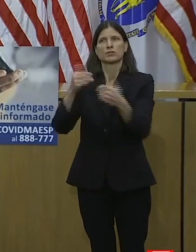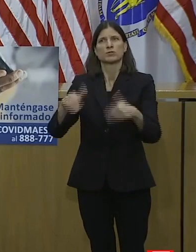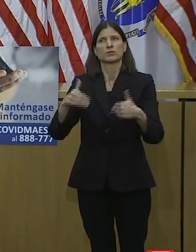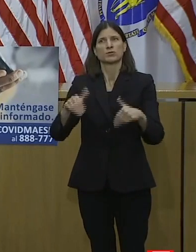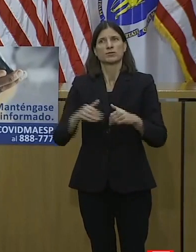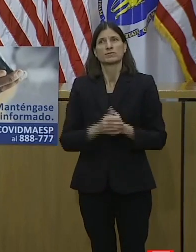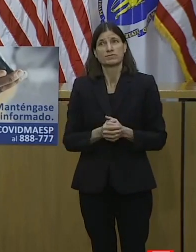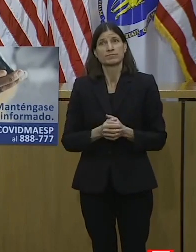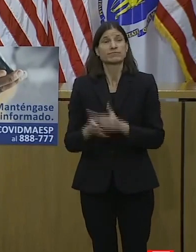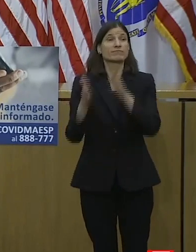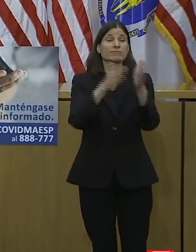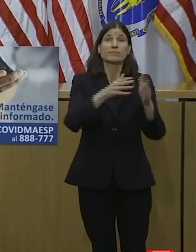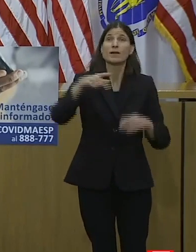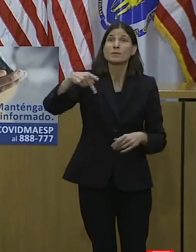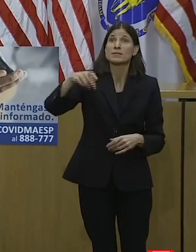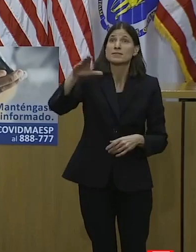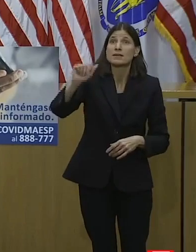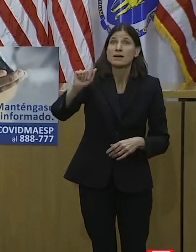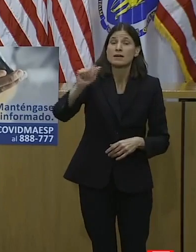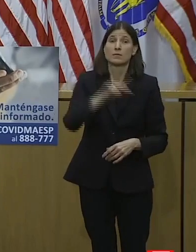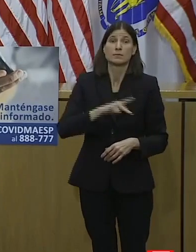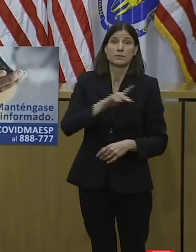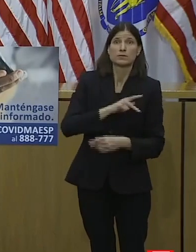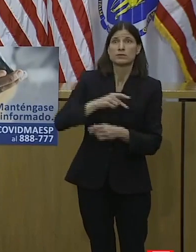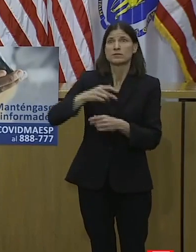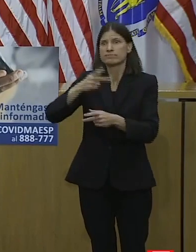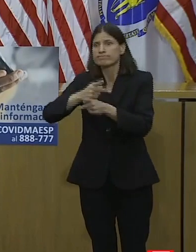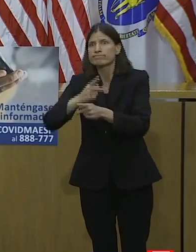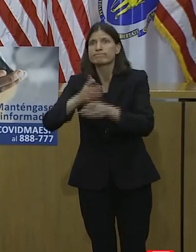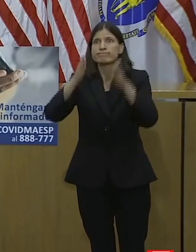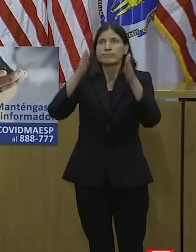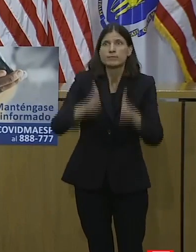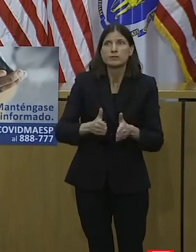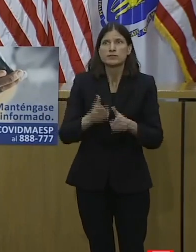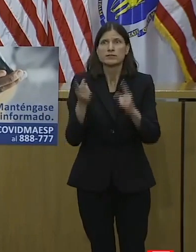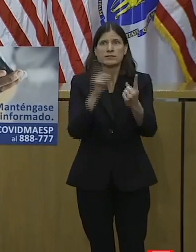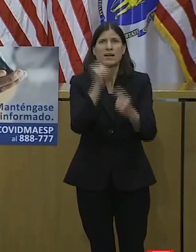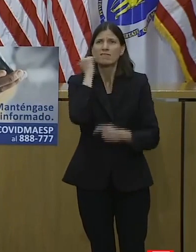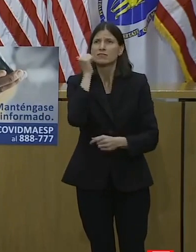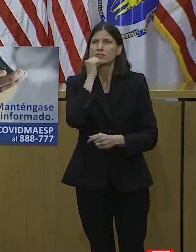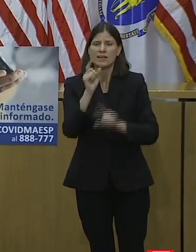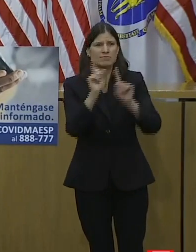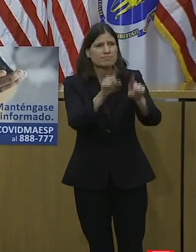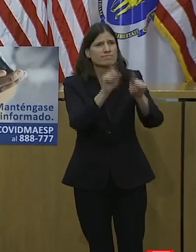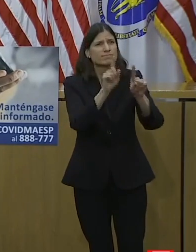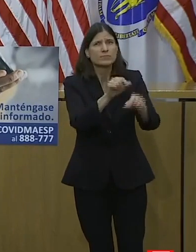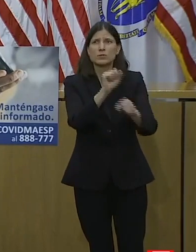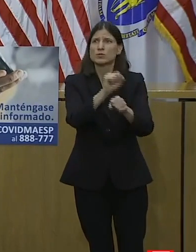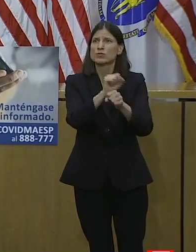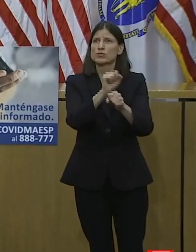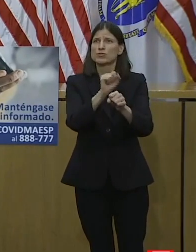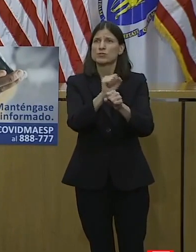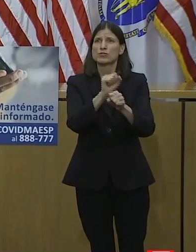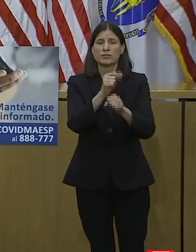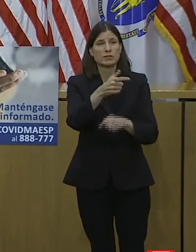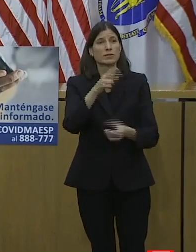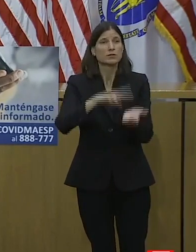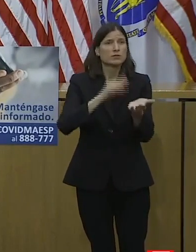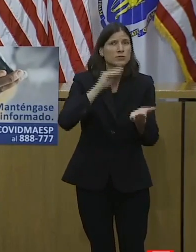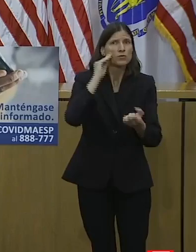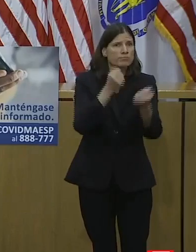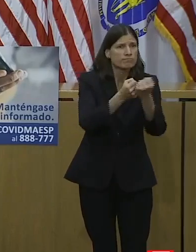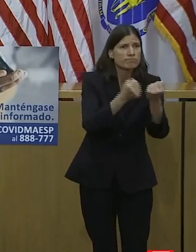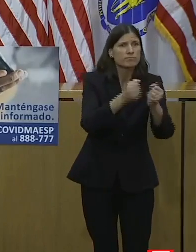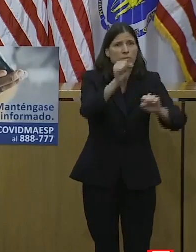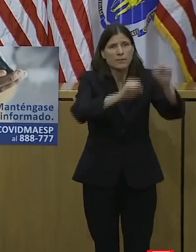and our nursing home workers and our home health aides as well. On nursing homes, as the Governor noted, we're working with